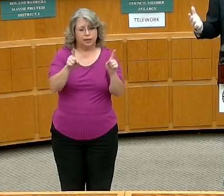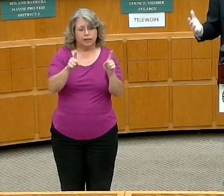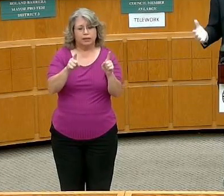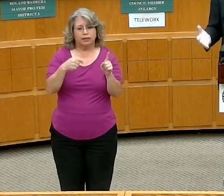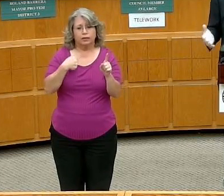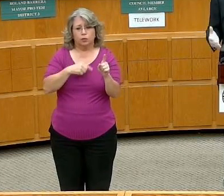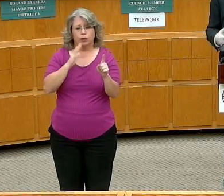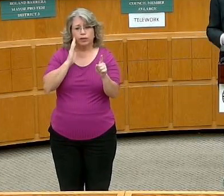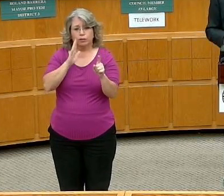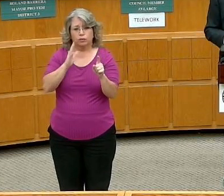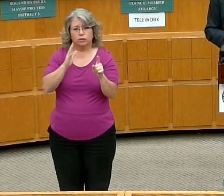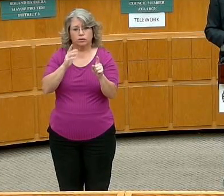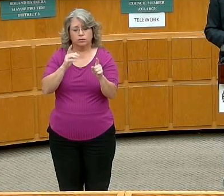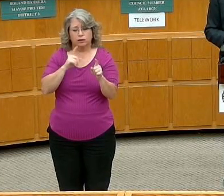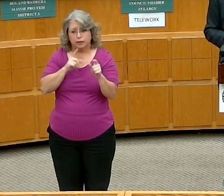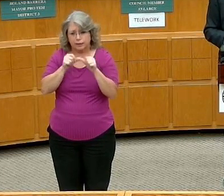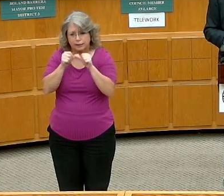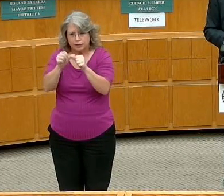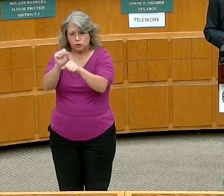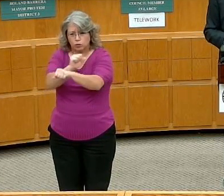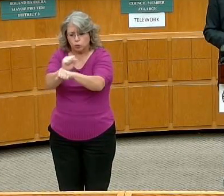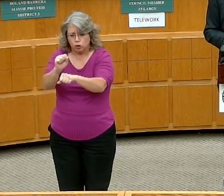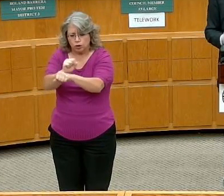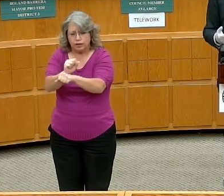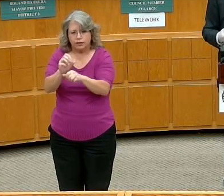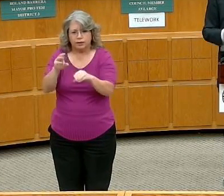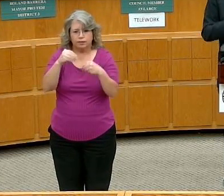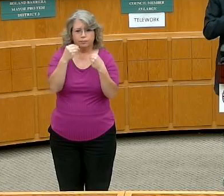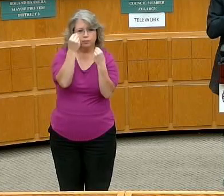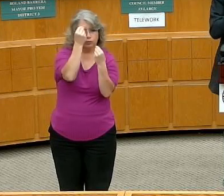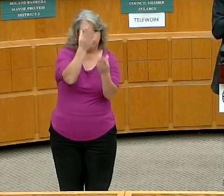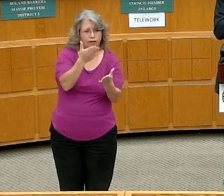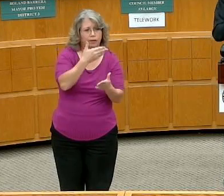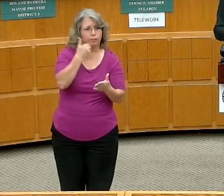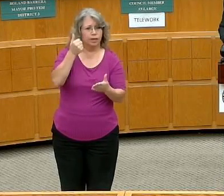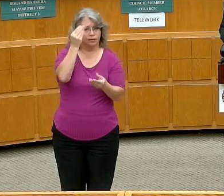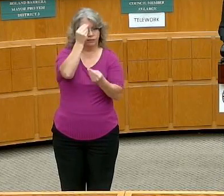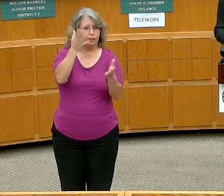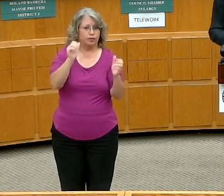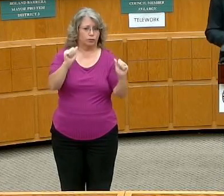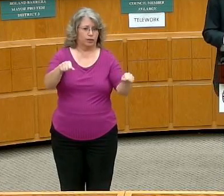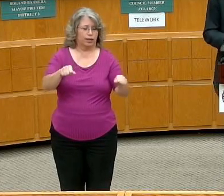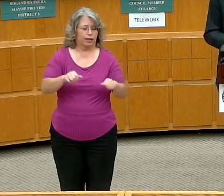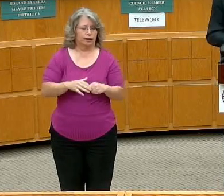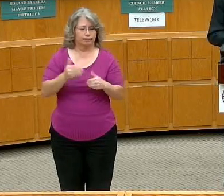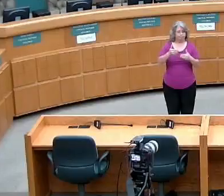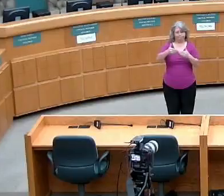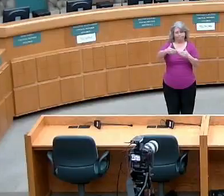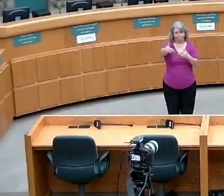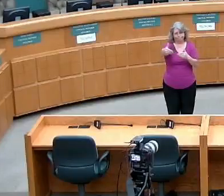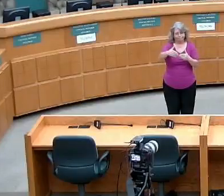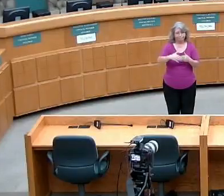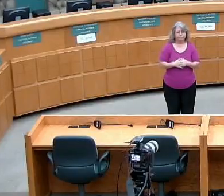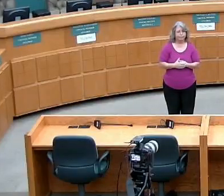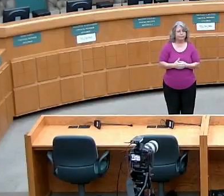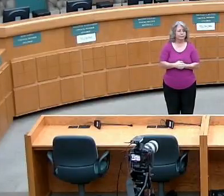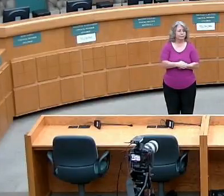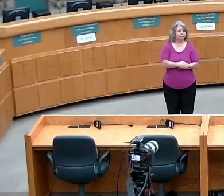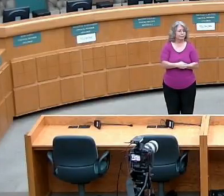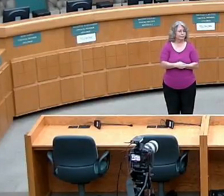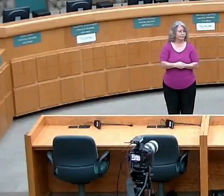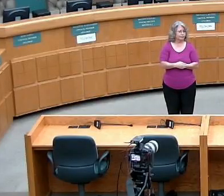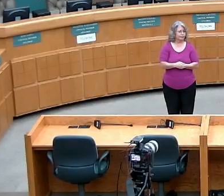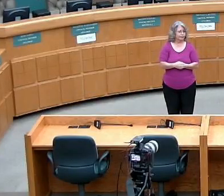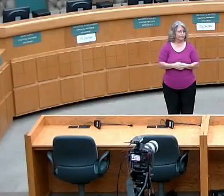give you the best information that we can over the coming weeks and longer. So this particular,